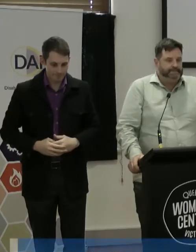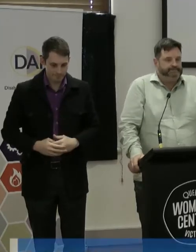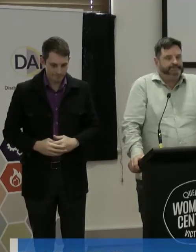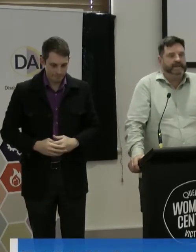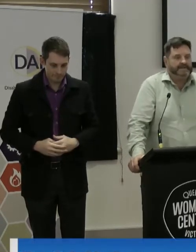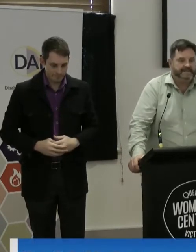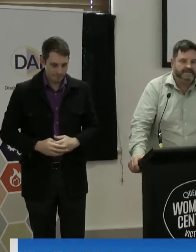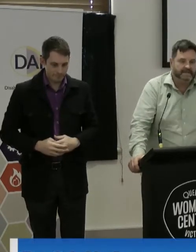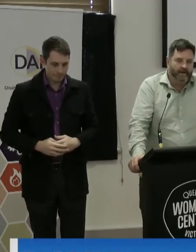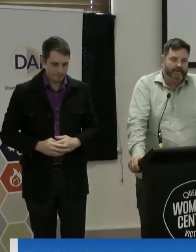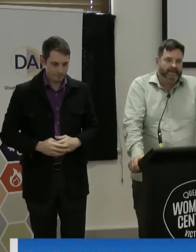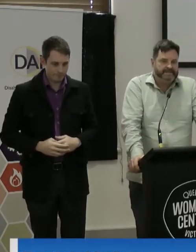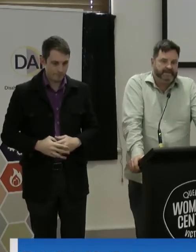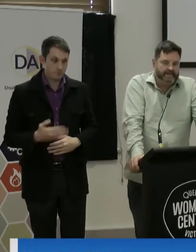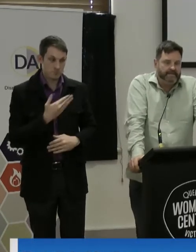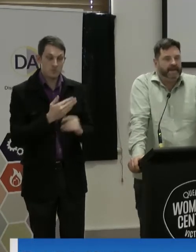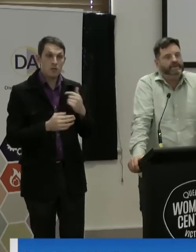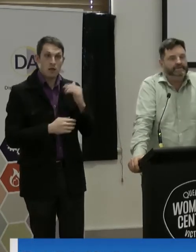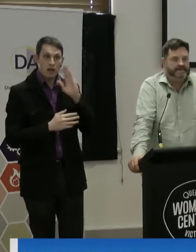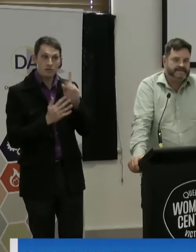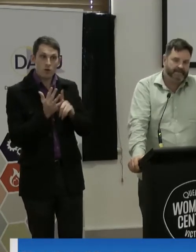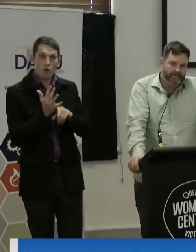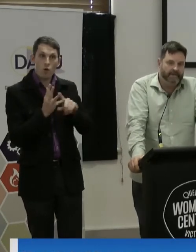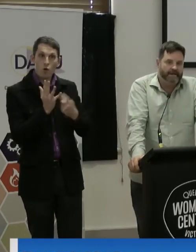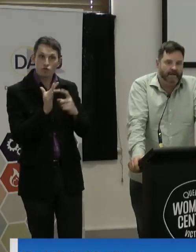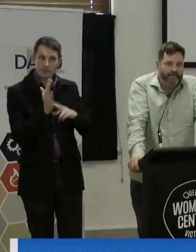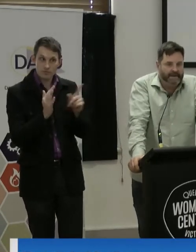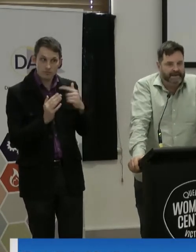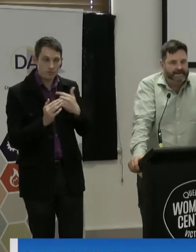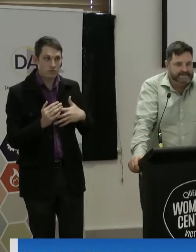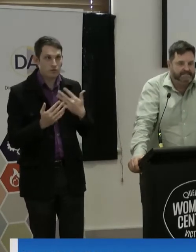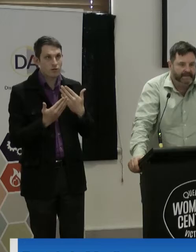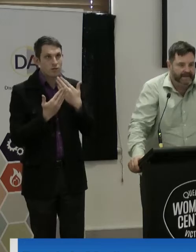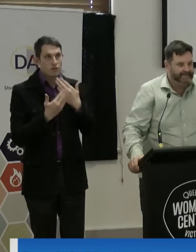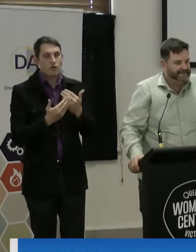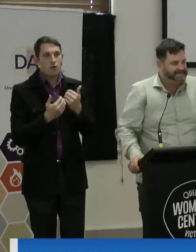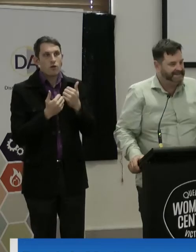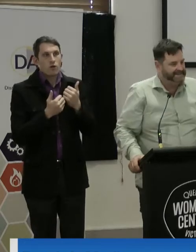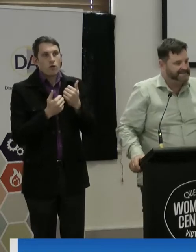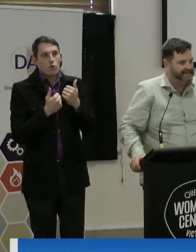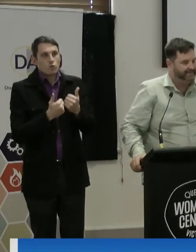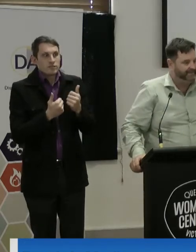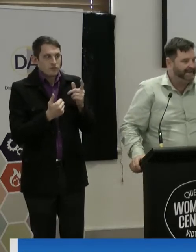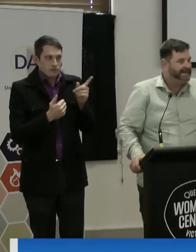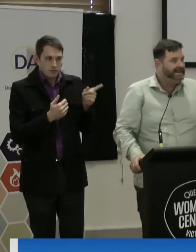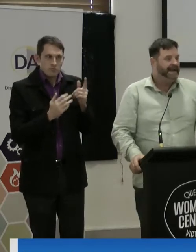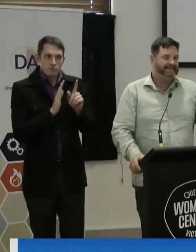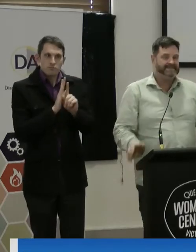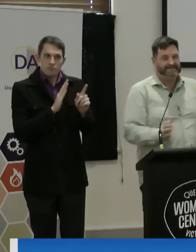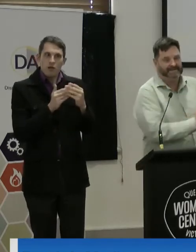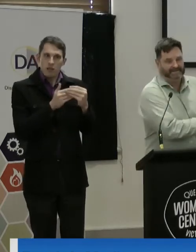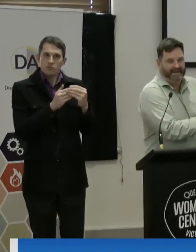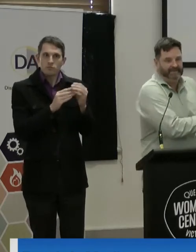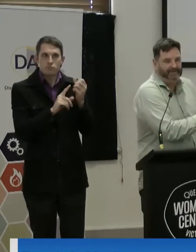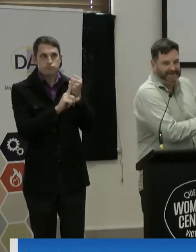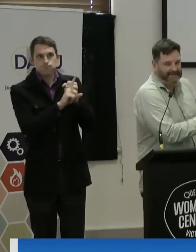So listening to Lauren makes me think, thank goodness people like Lauren are leading disability advocacy in this country, really. I think she